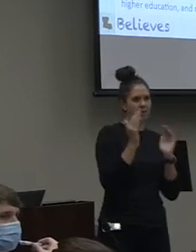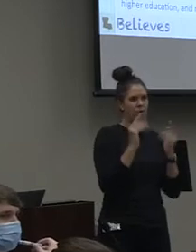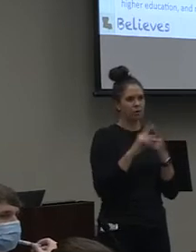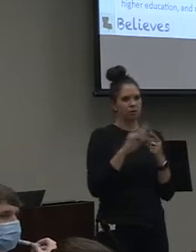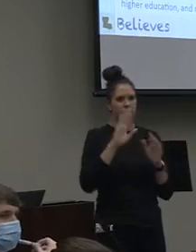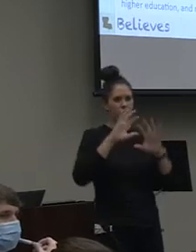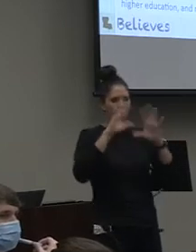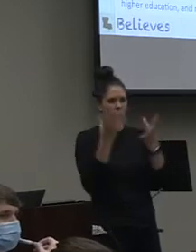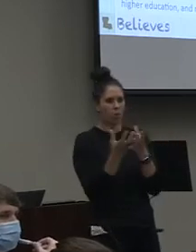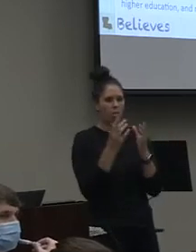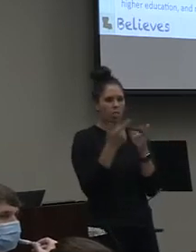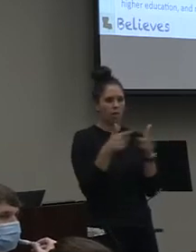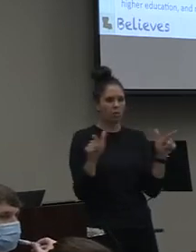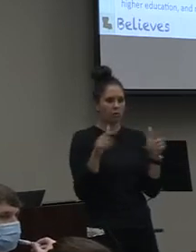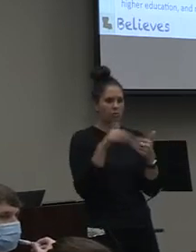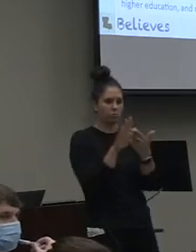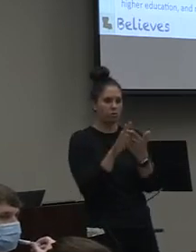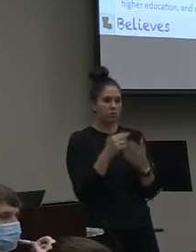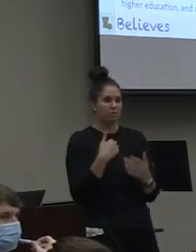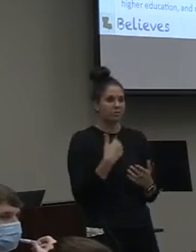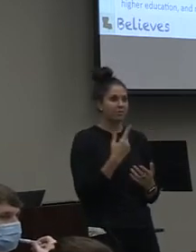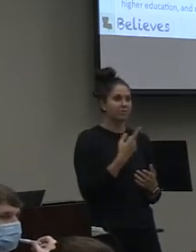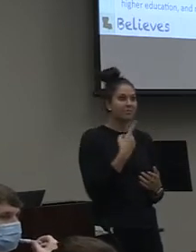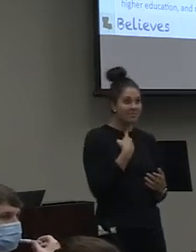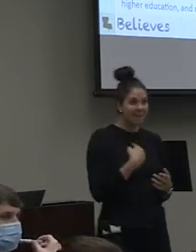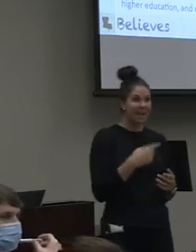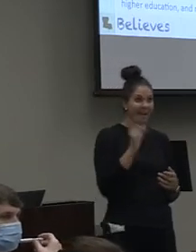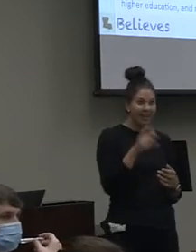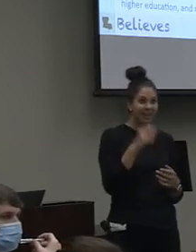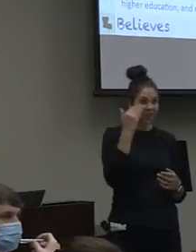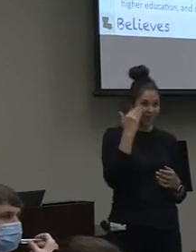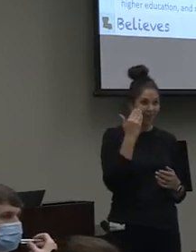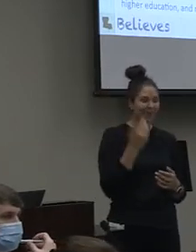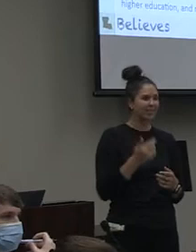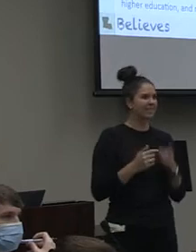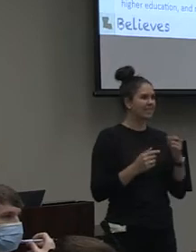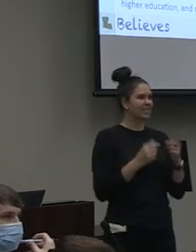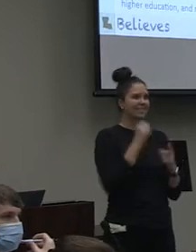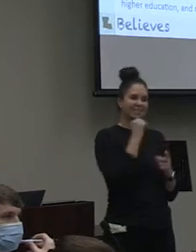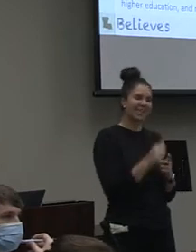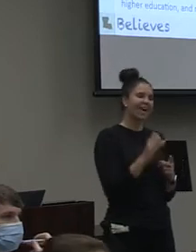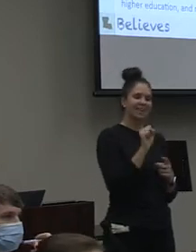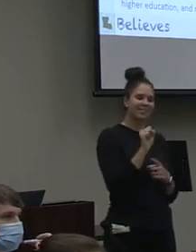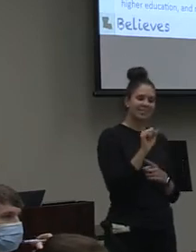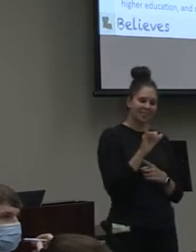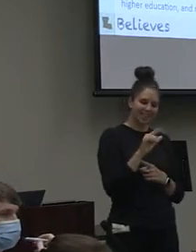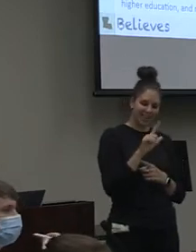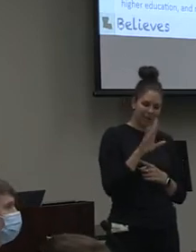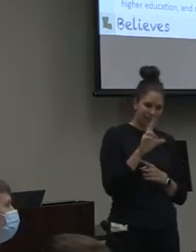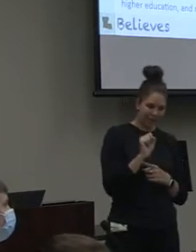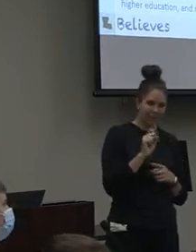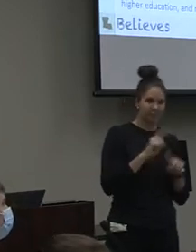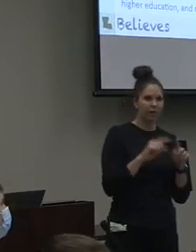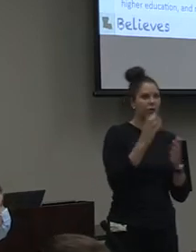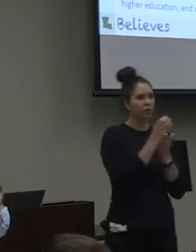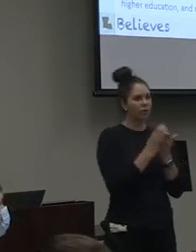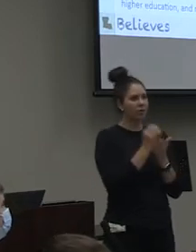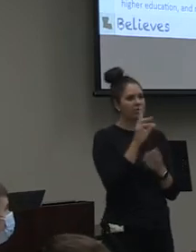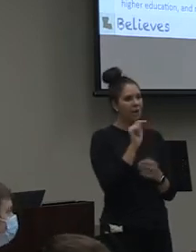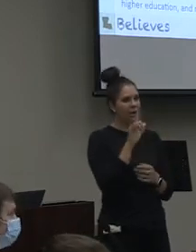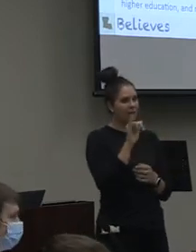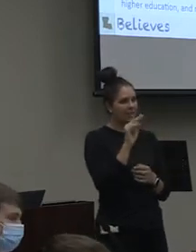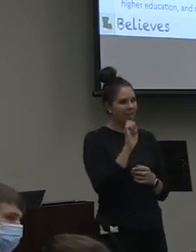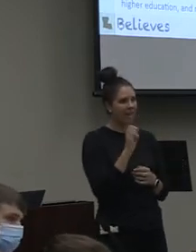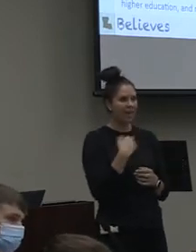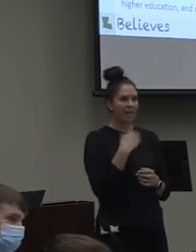I've been dying to know, how that's going. So it's not a syllabus, but it's a course outline. Okay. Speaking for me, I